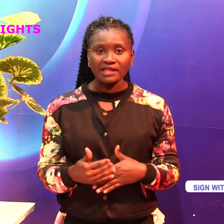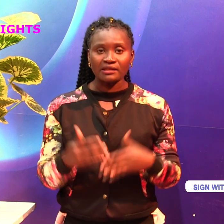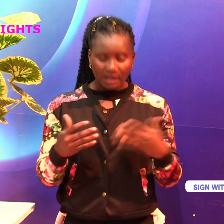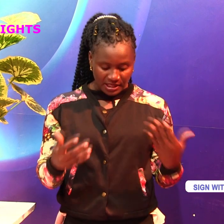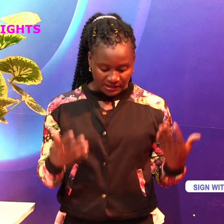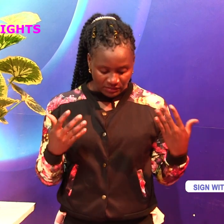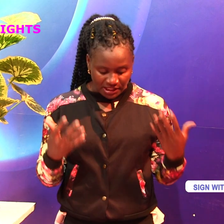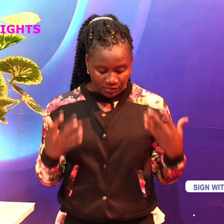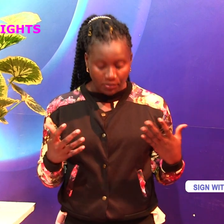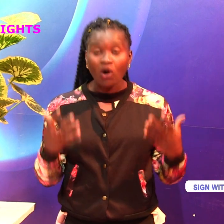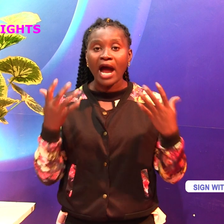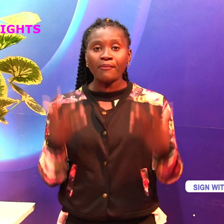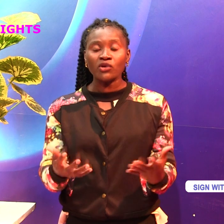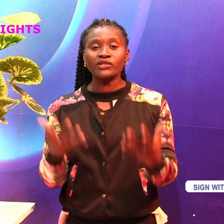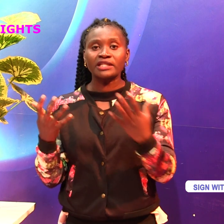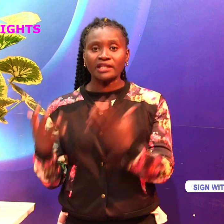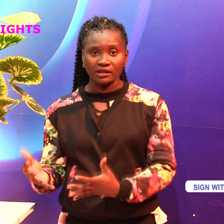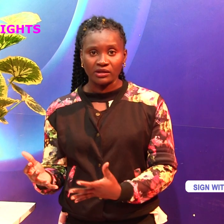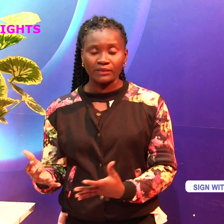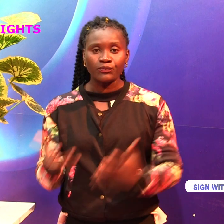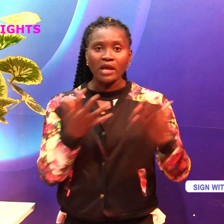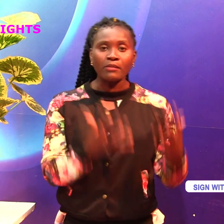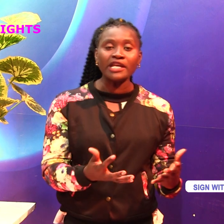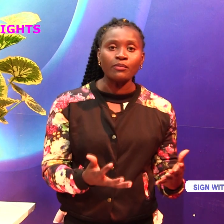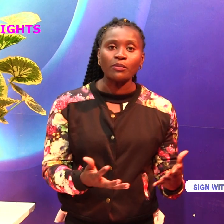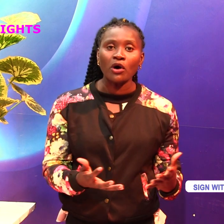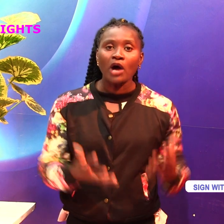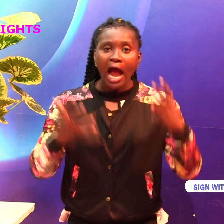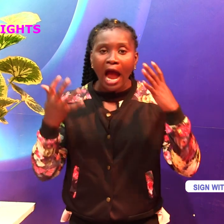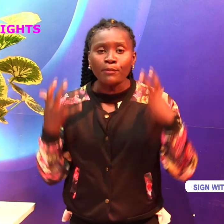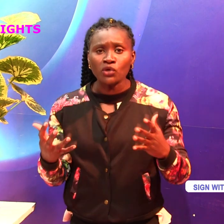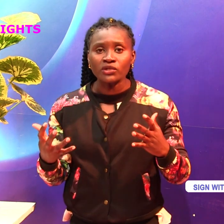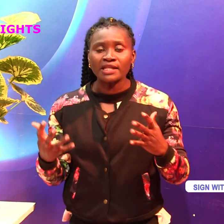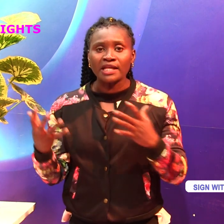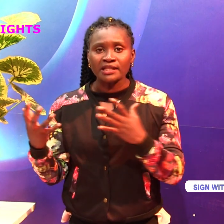sentence is many people abuse children. Many people abuse